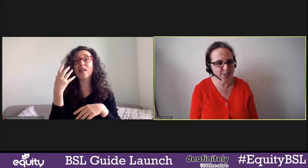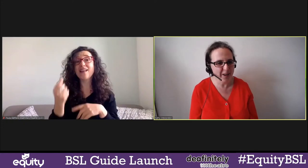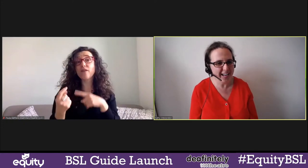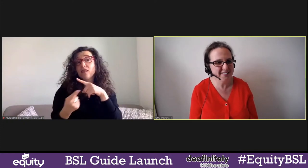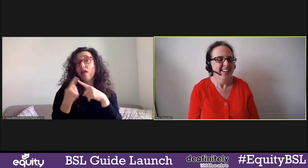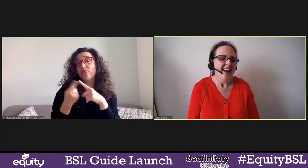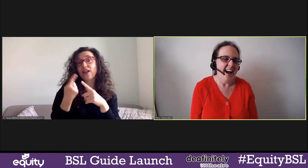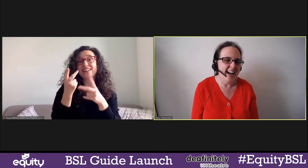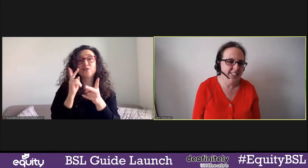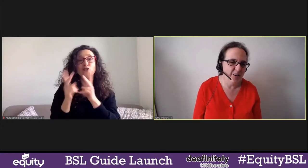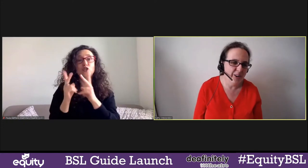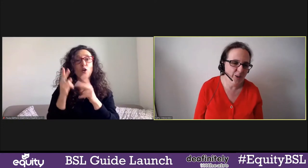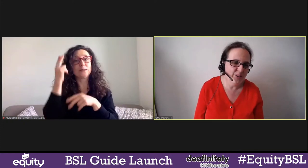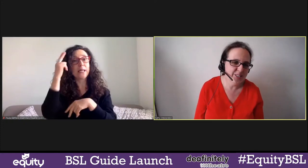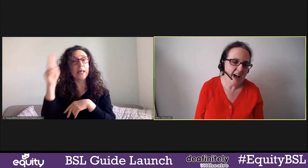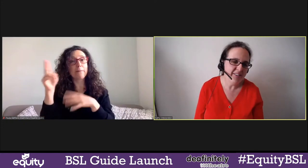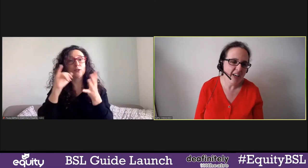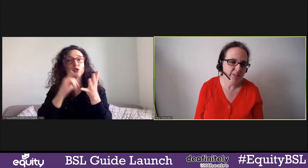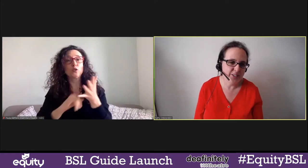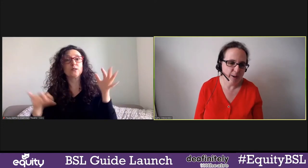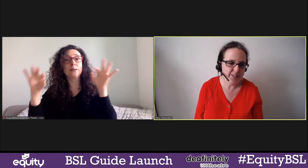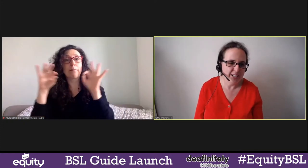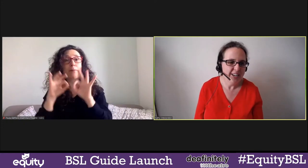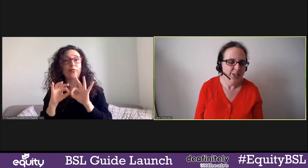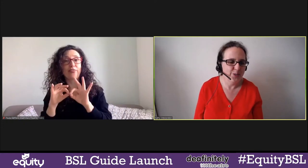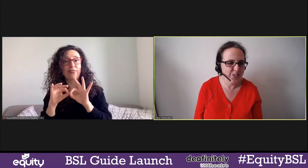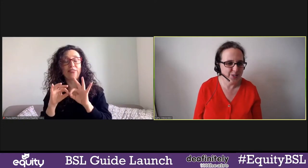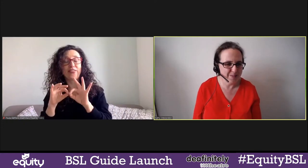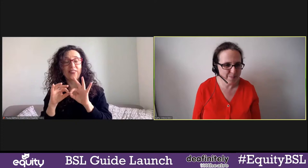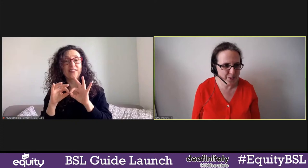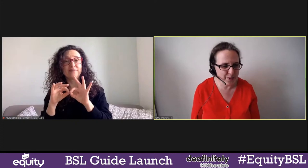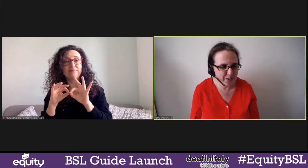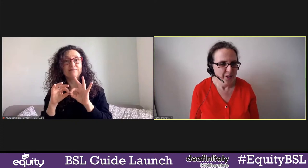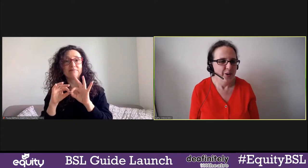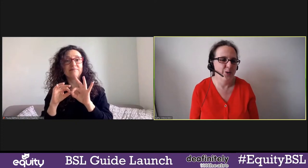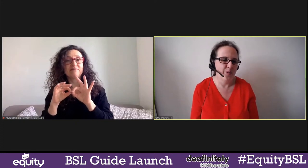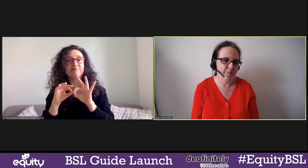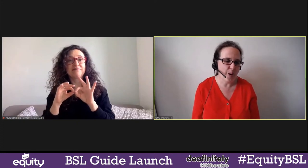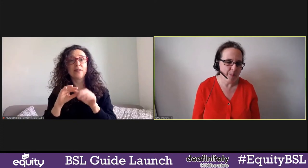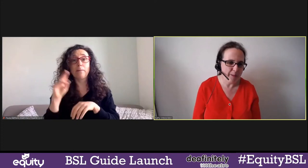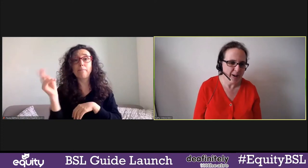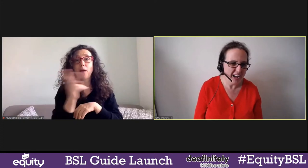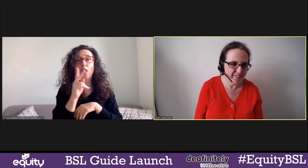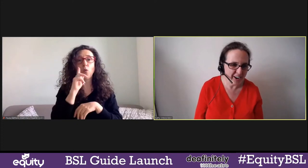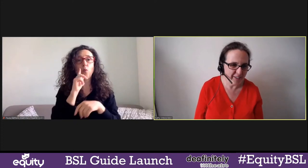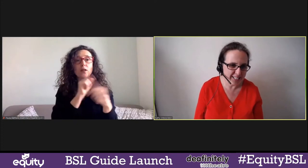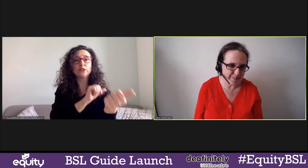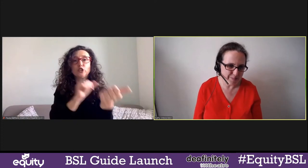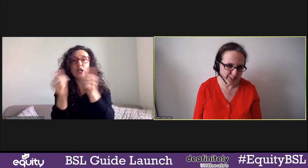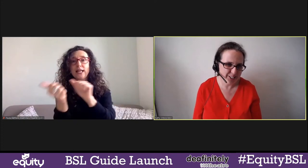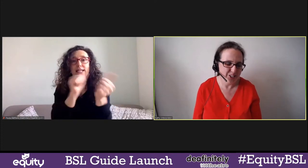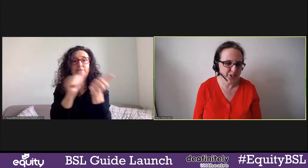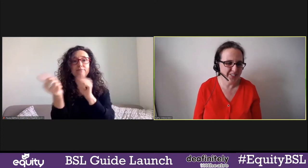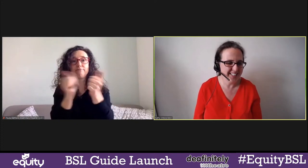waved, and we also have another interpreter called Susan Booth, who will pop up at various moments during the